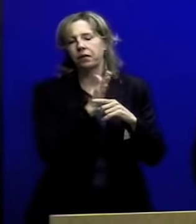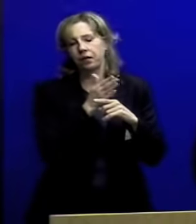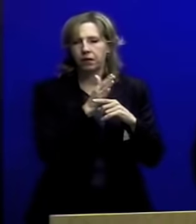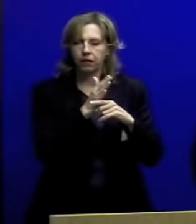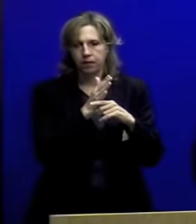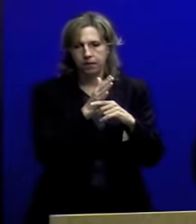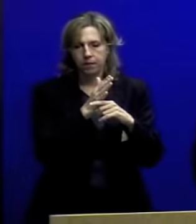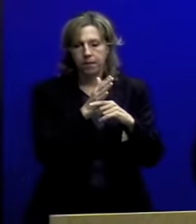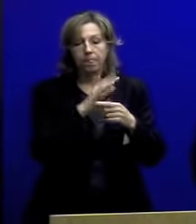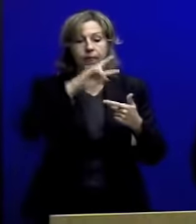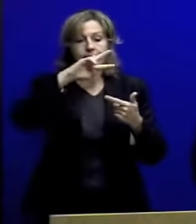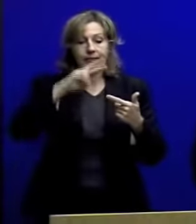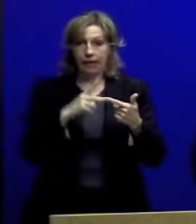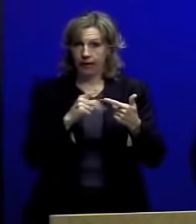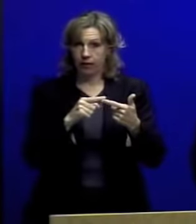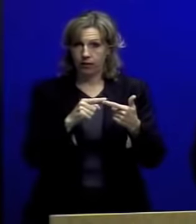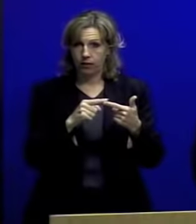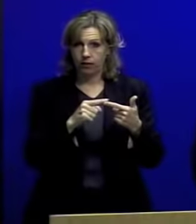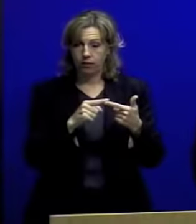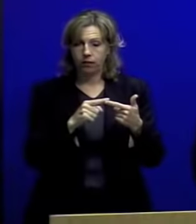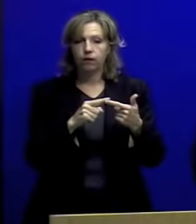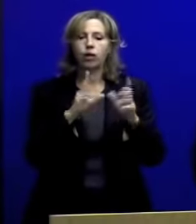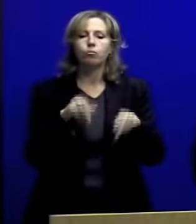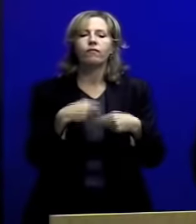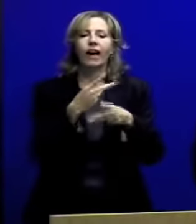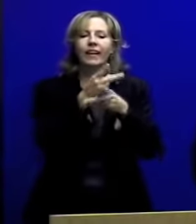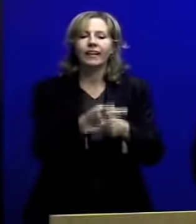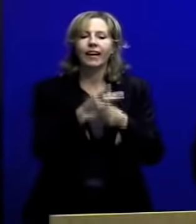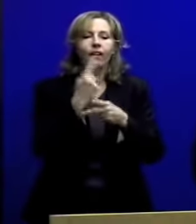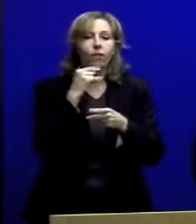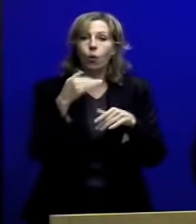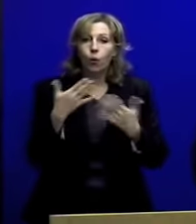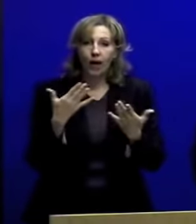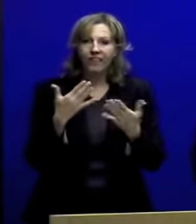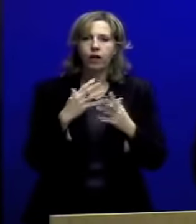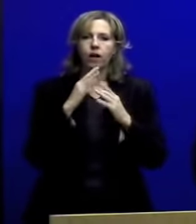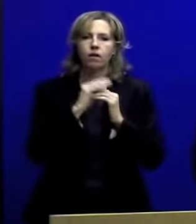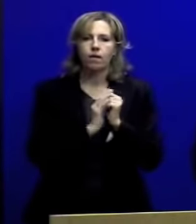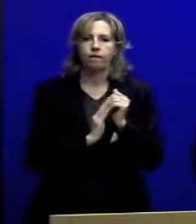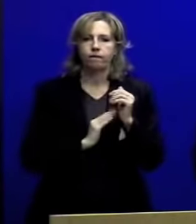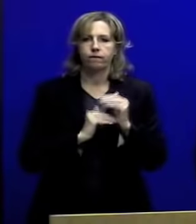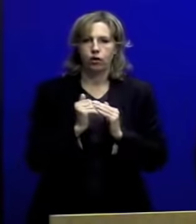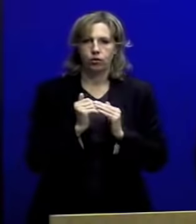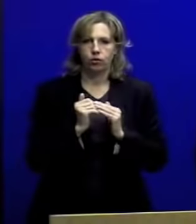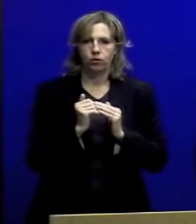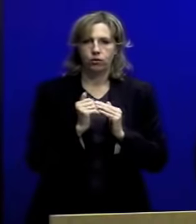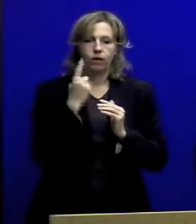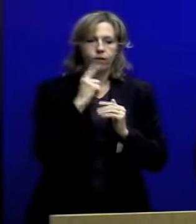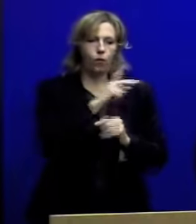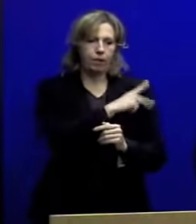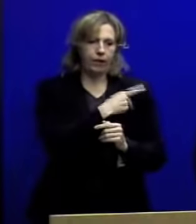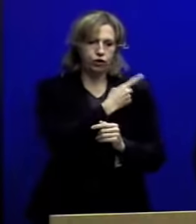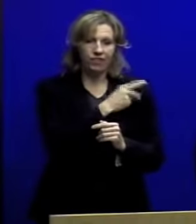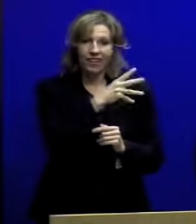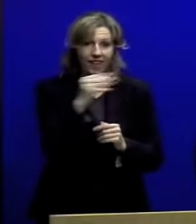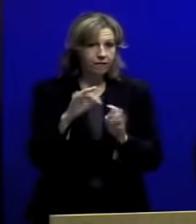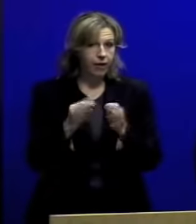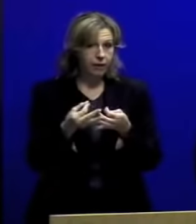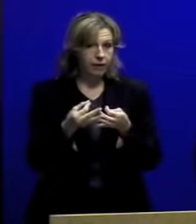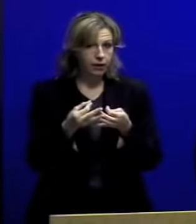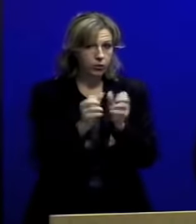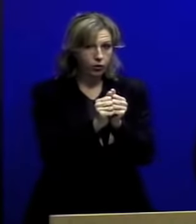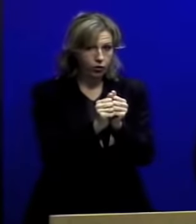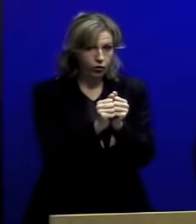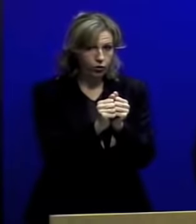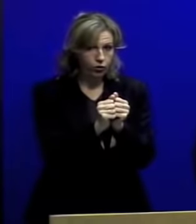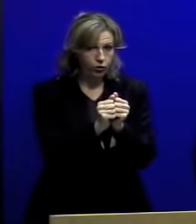of care is primarily focused on comfort. Comfort for the patient and the family as part of a unit,